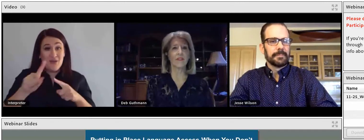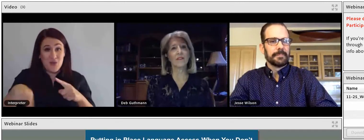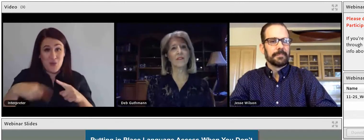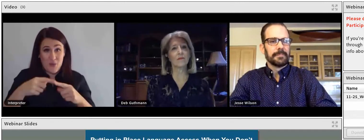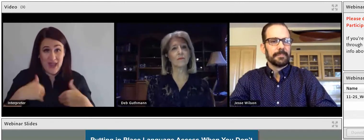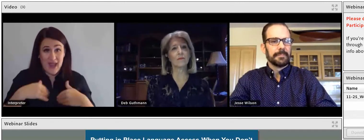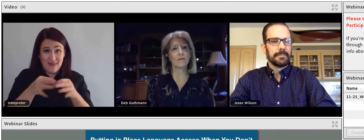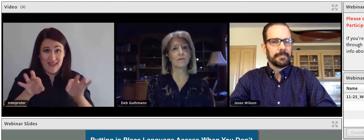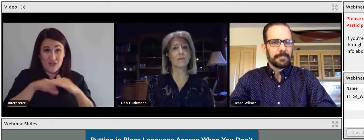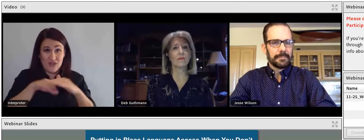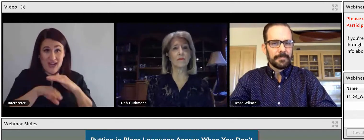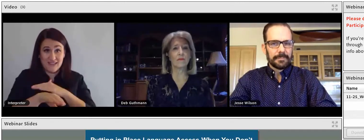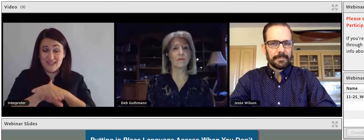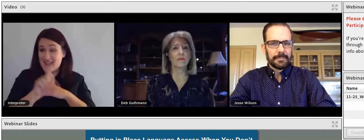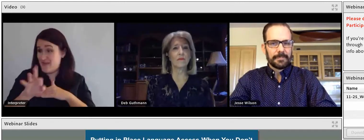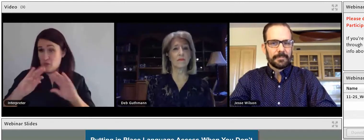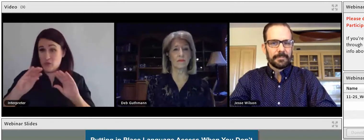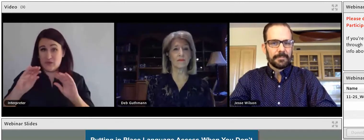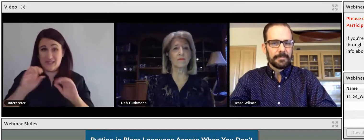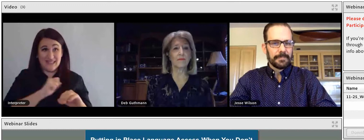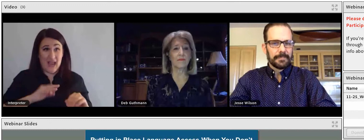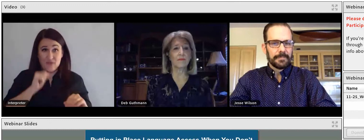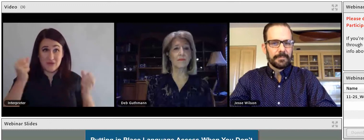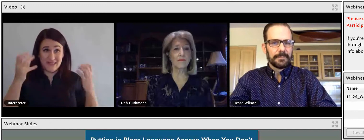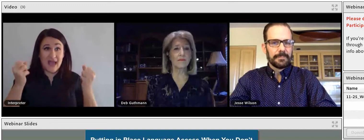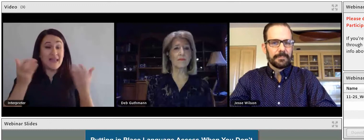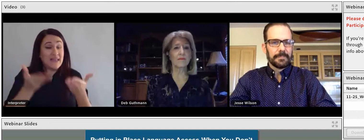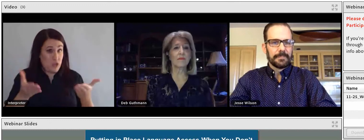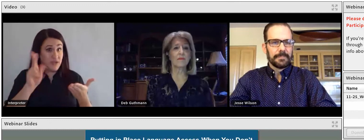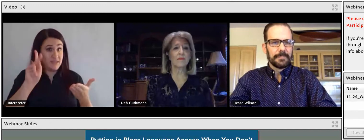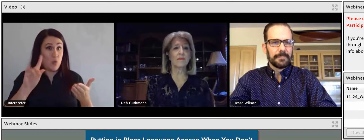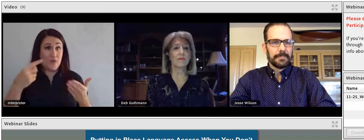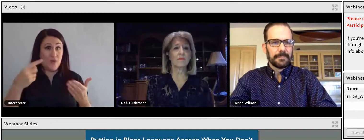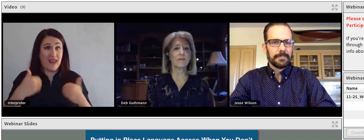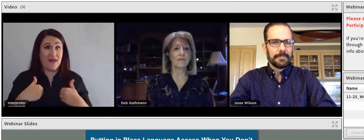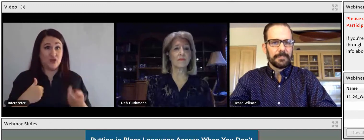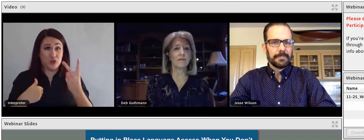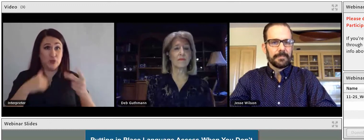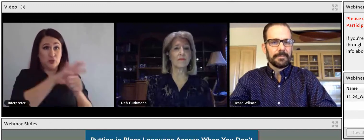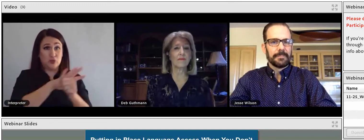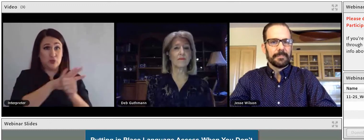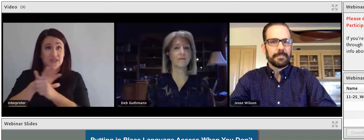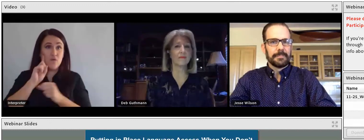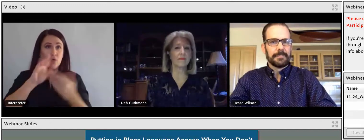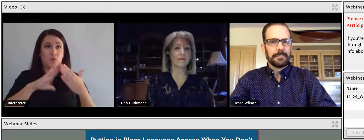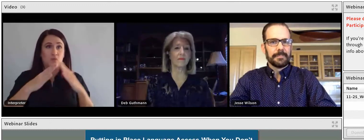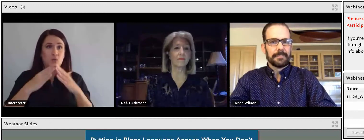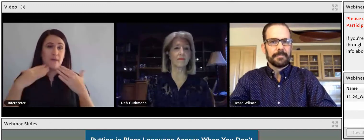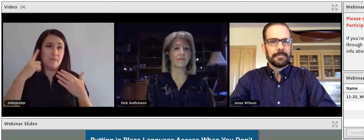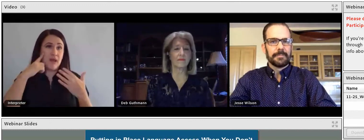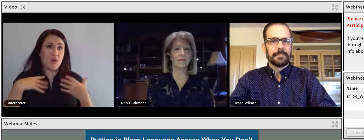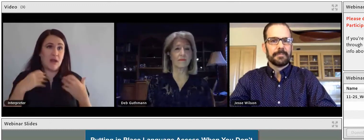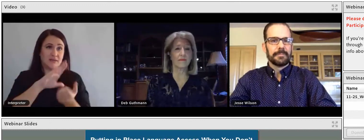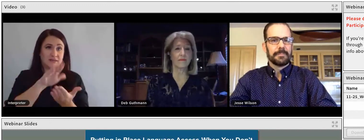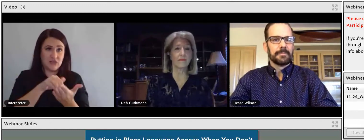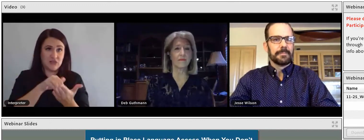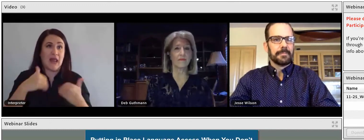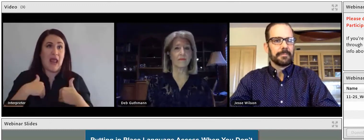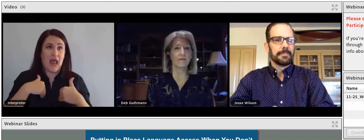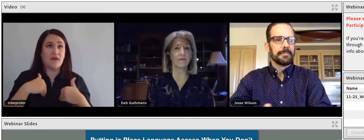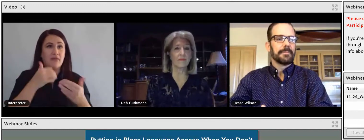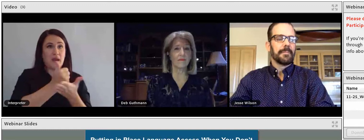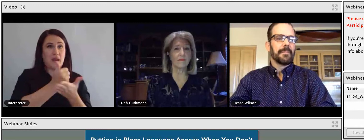there are not staff who sign. In Kentucky, we only have 2 regions of community mental health centers who have therapists who sign, and